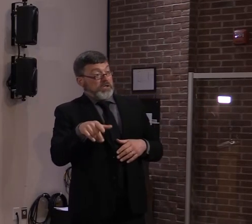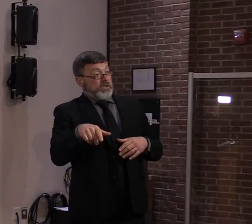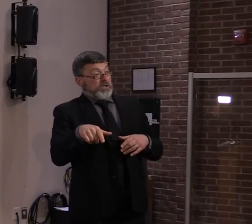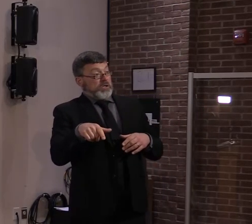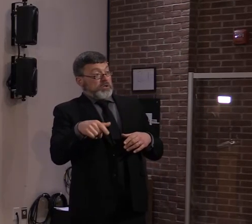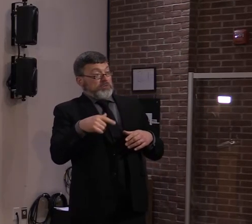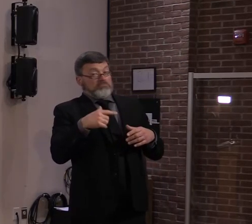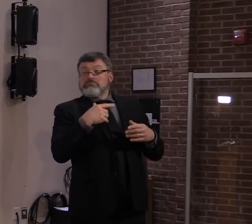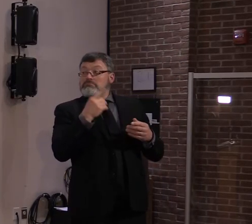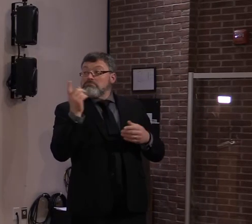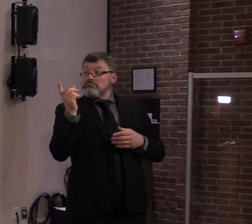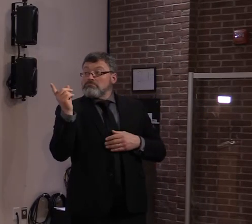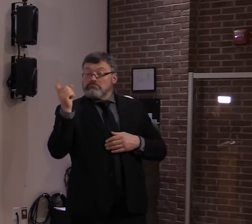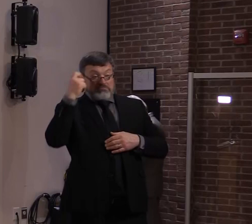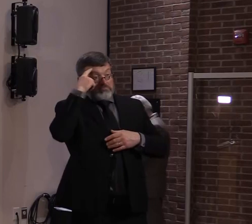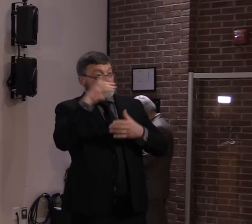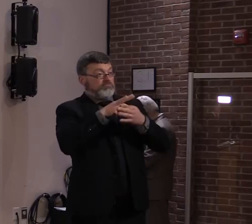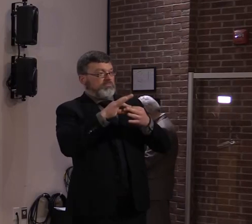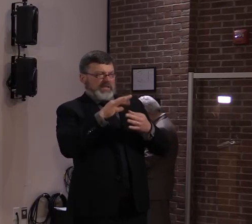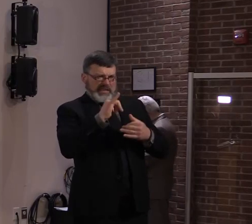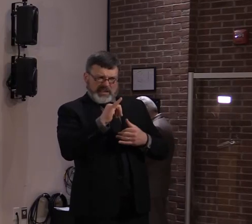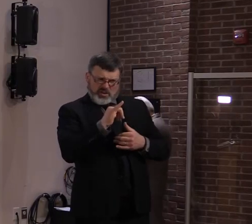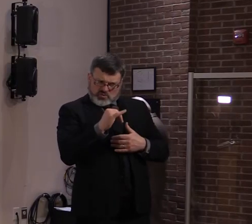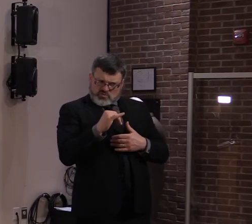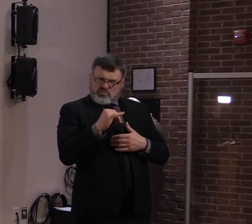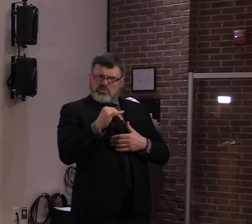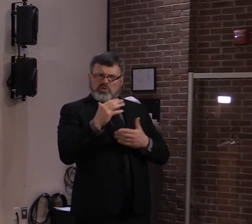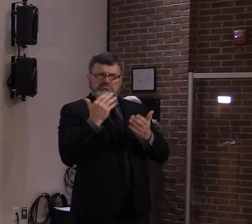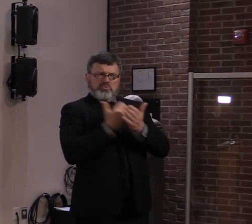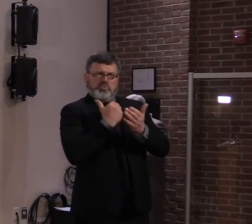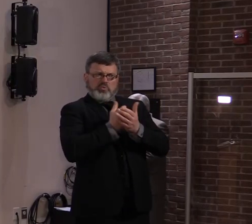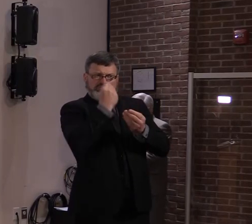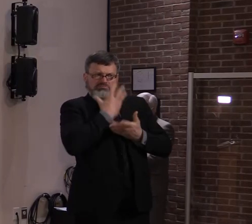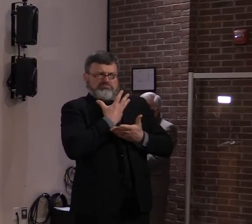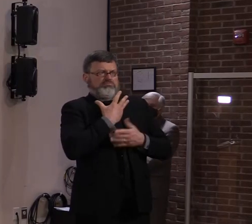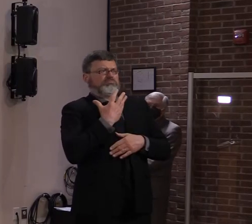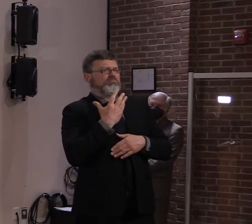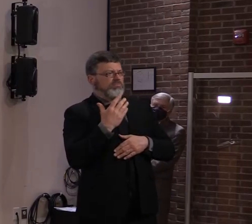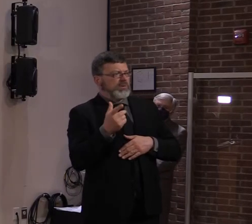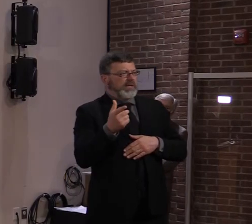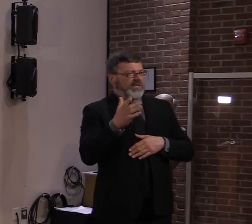to anyone in public service to stay off social media, first of all.